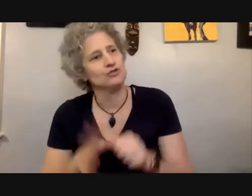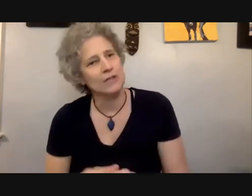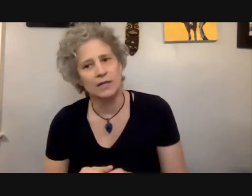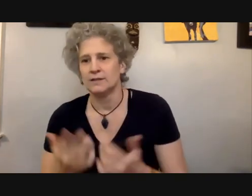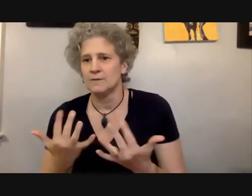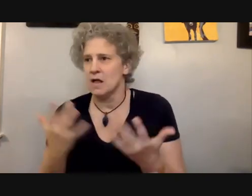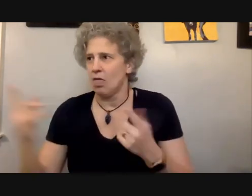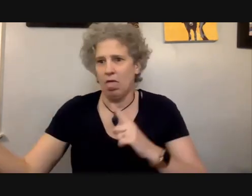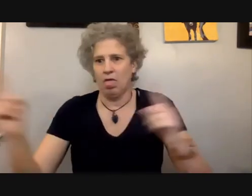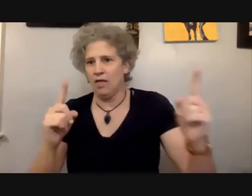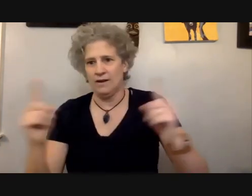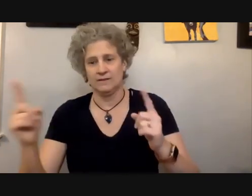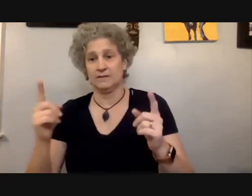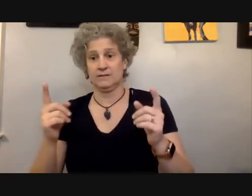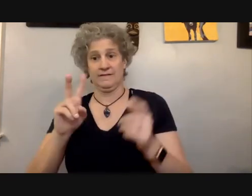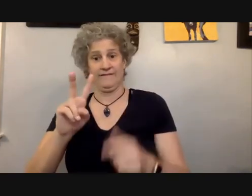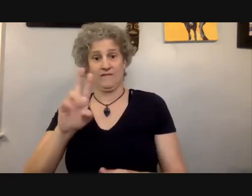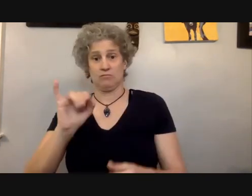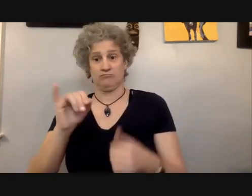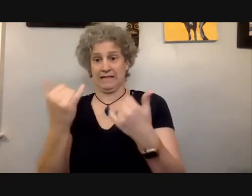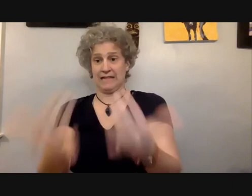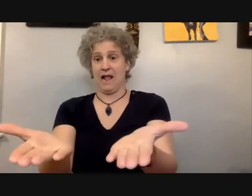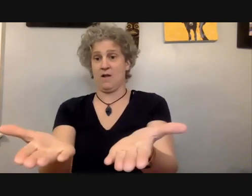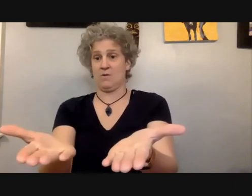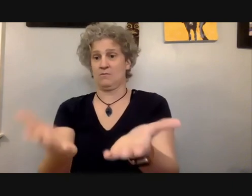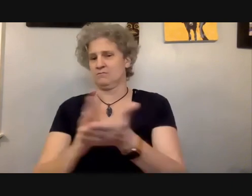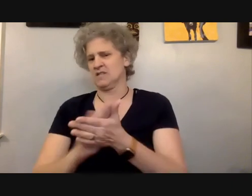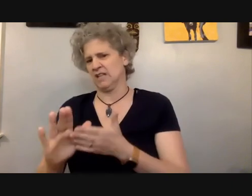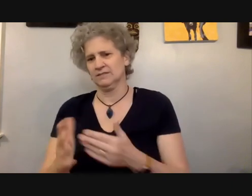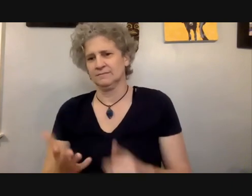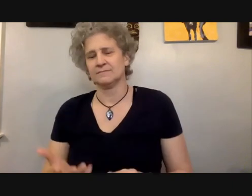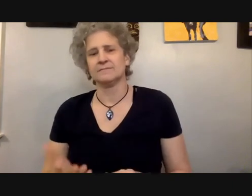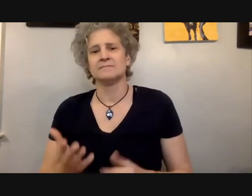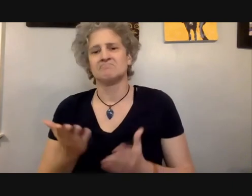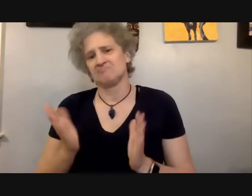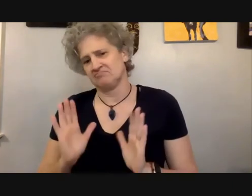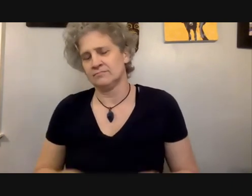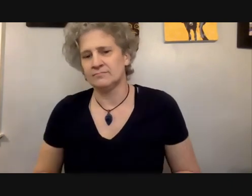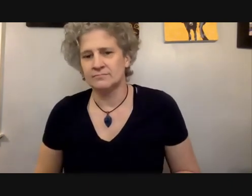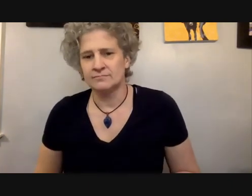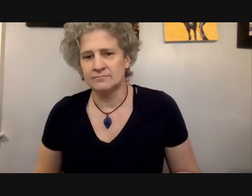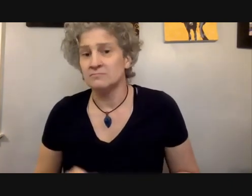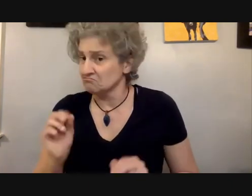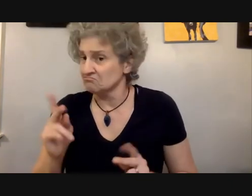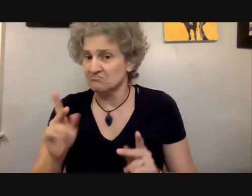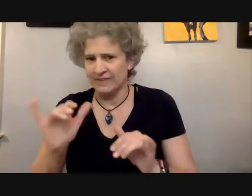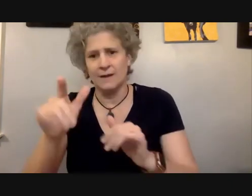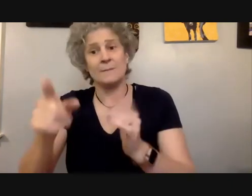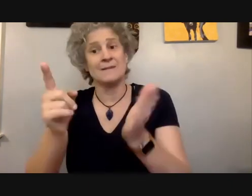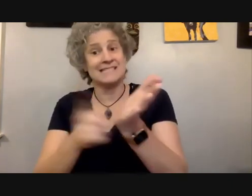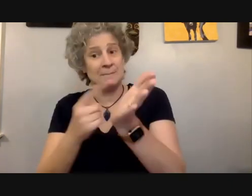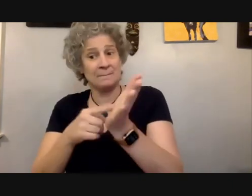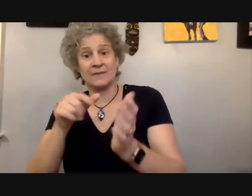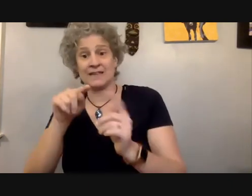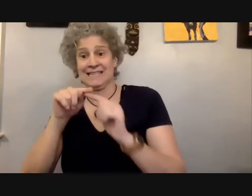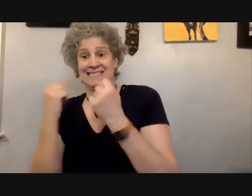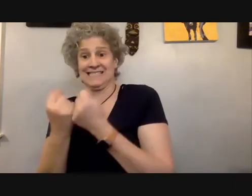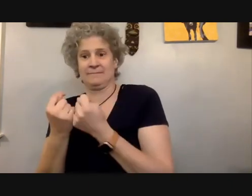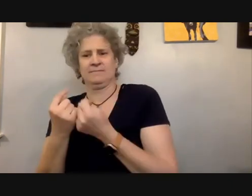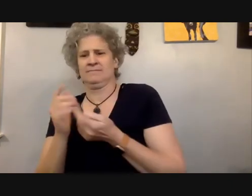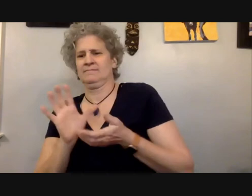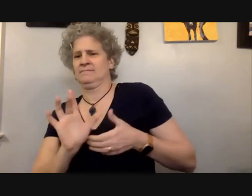2 hours and then the interpreter finally arrives and the doctor's with another patient, they can bring in the screen and bring up an interpreter